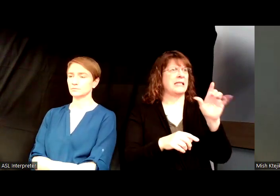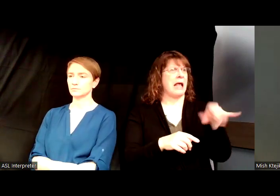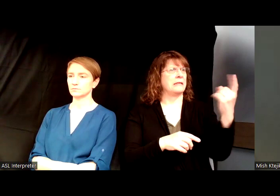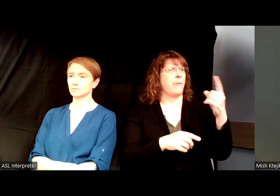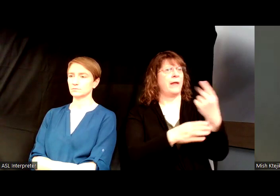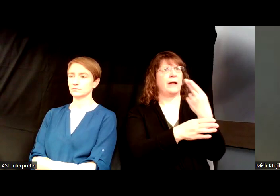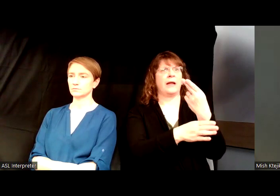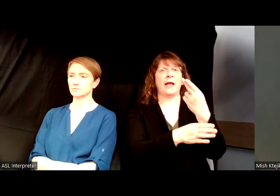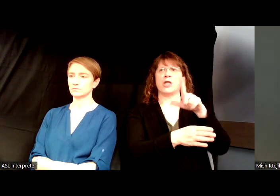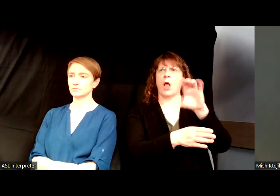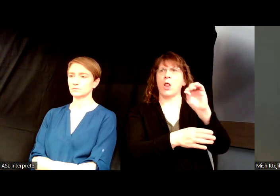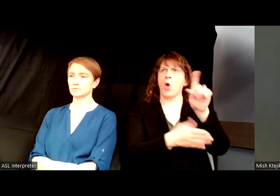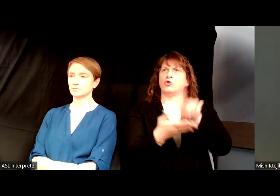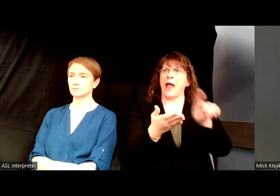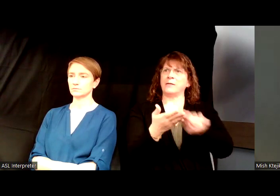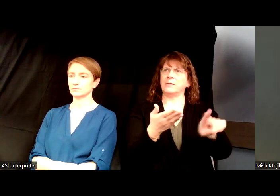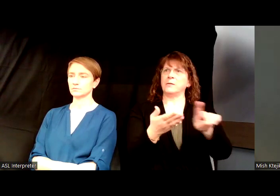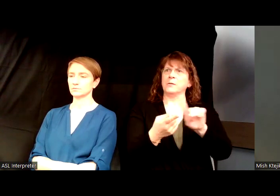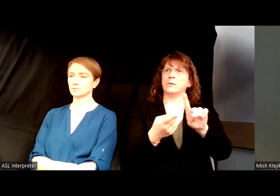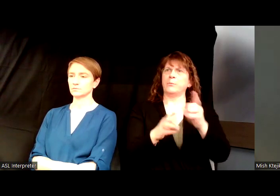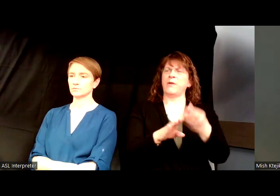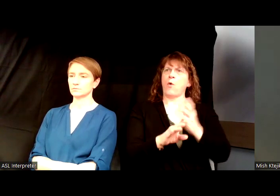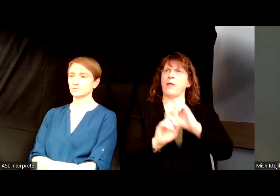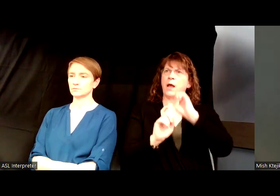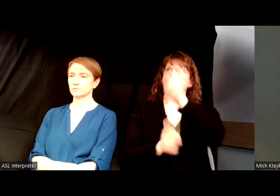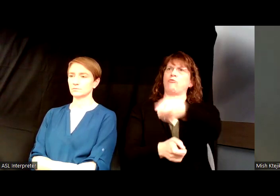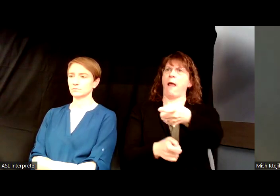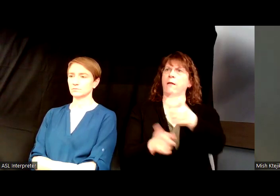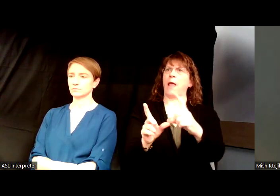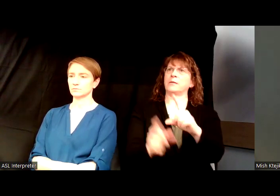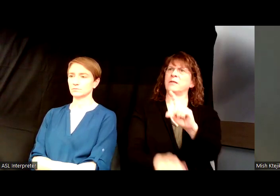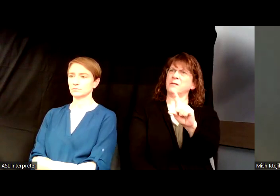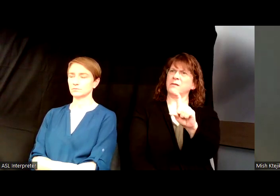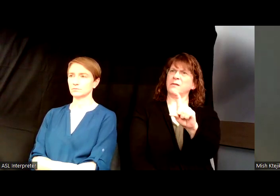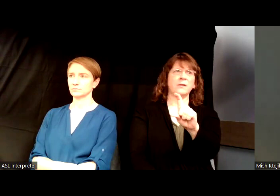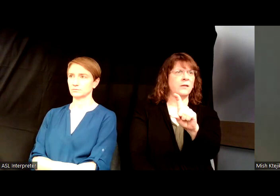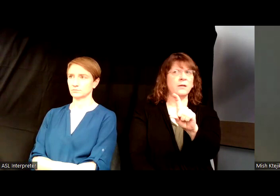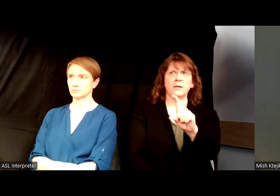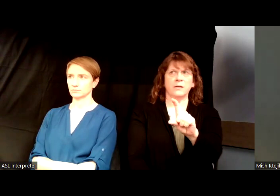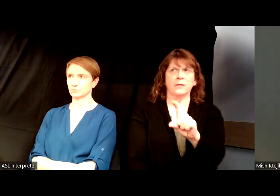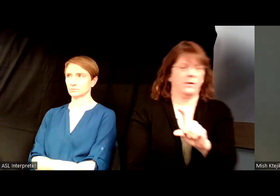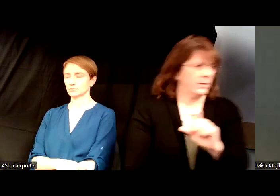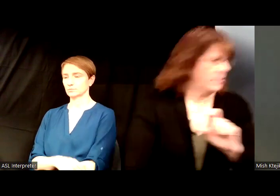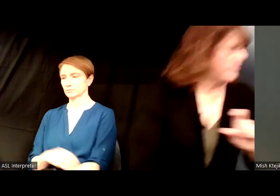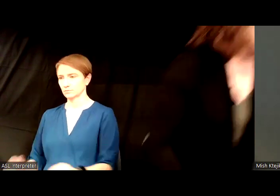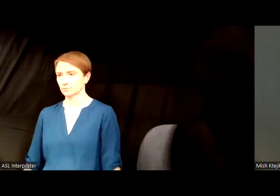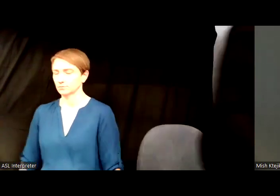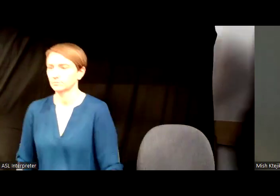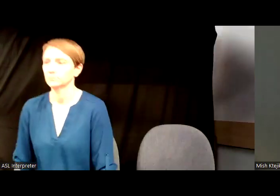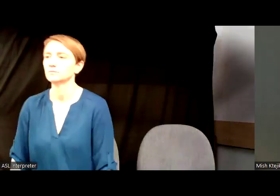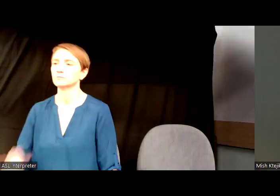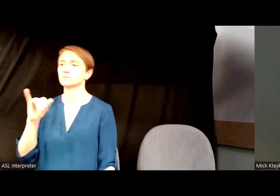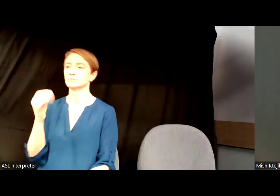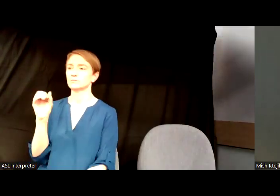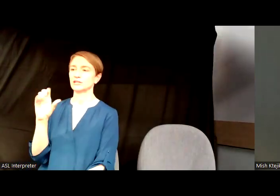for licensing, maybe something where the HLO would investigate before Jack, yeah.